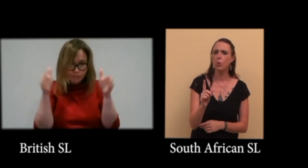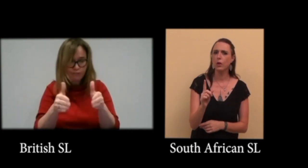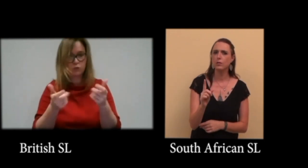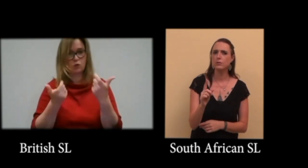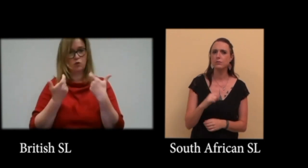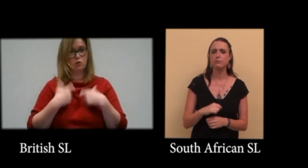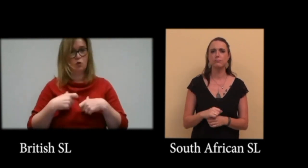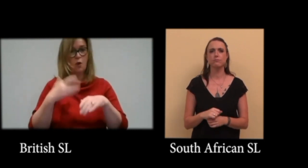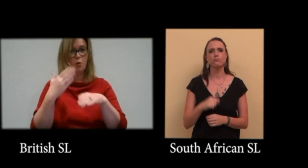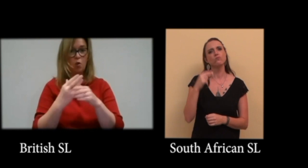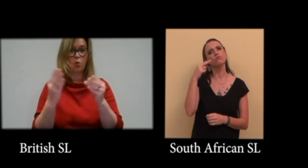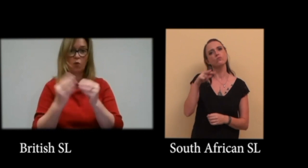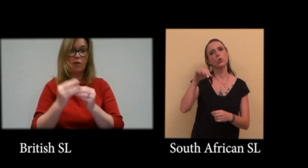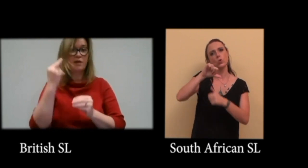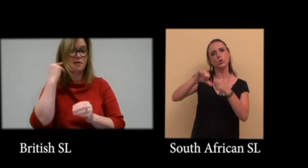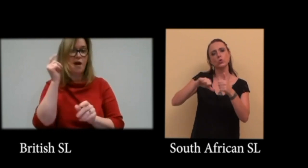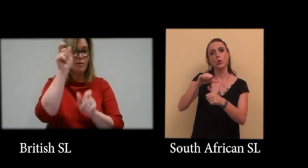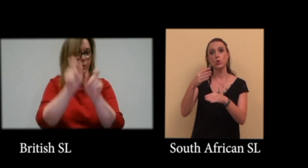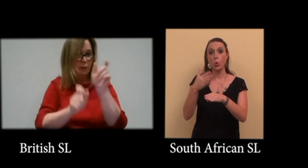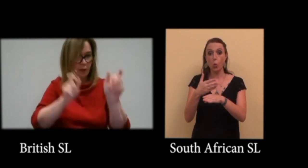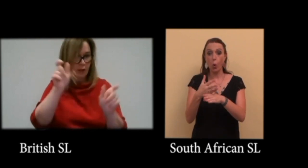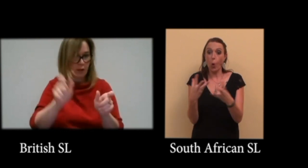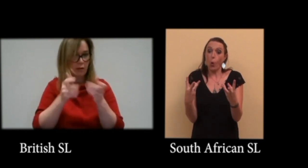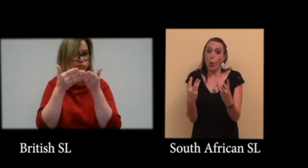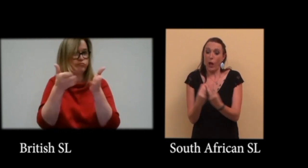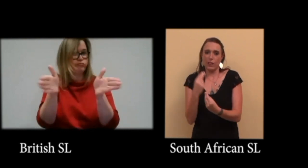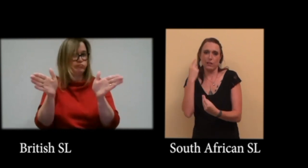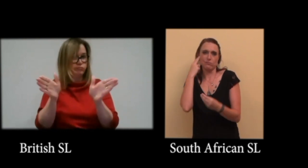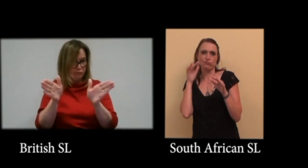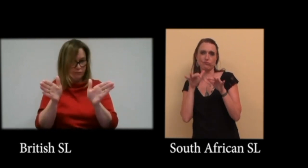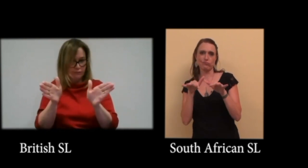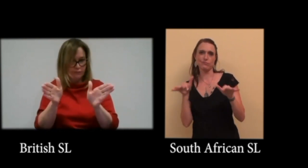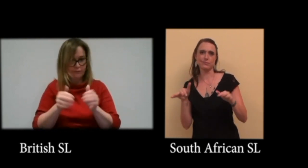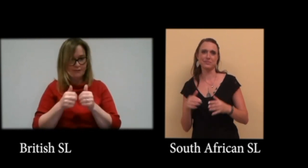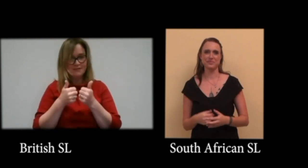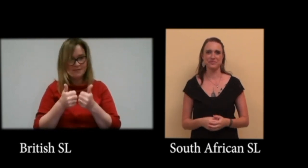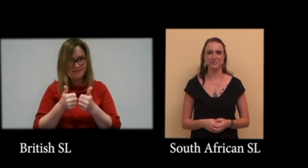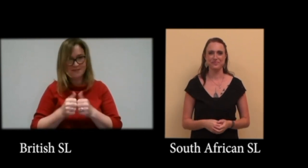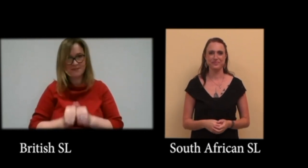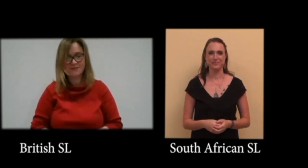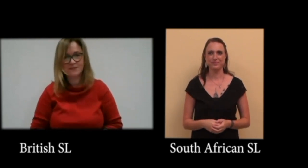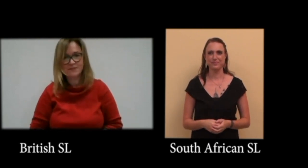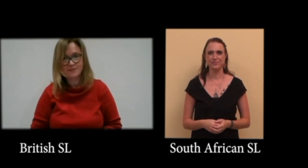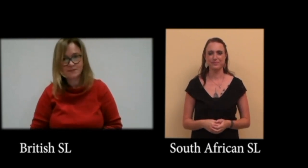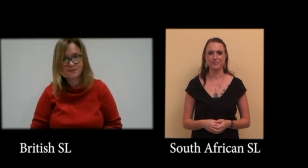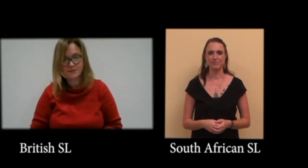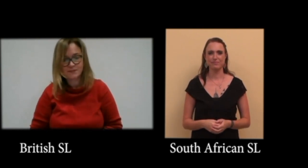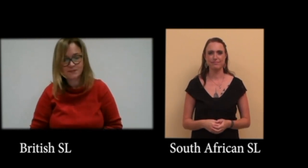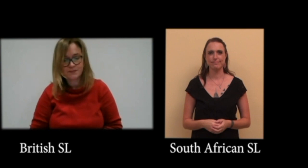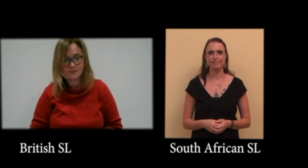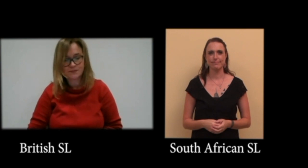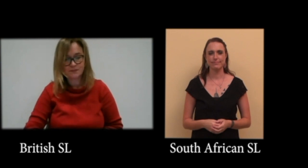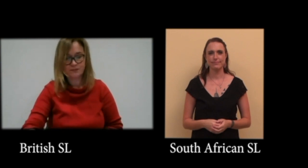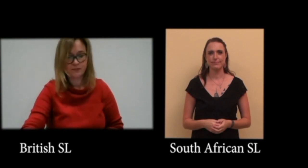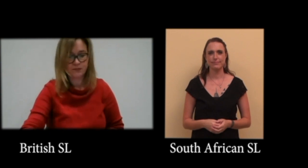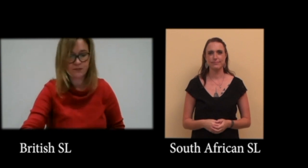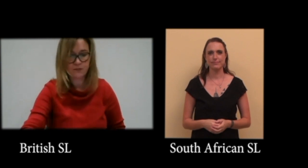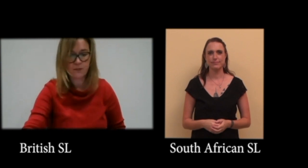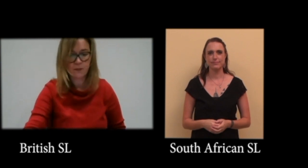My area of research is specifically looking at social work with deaf people.